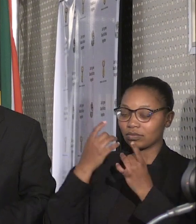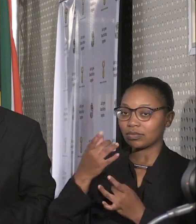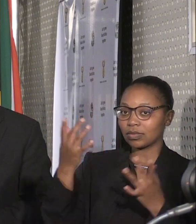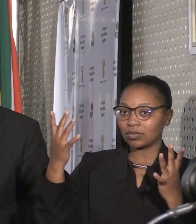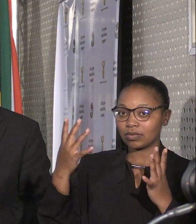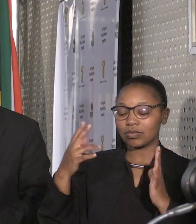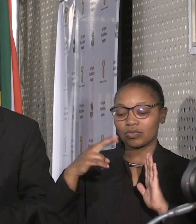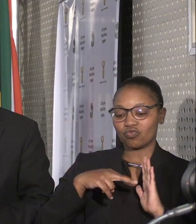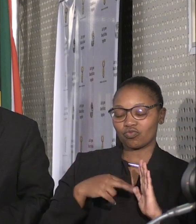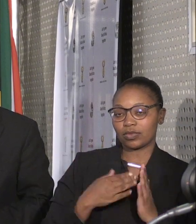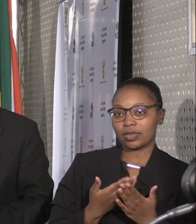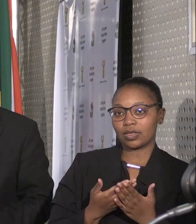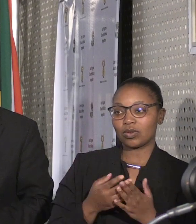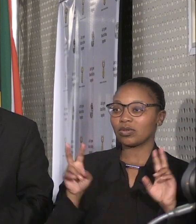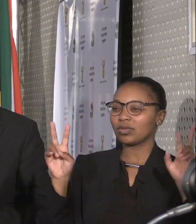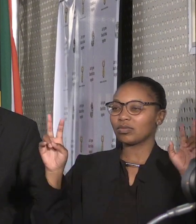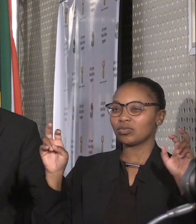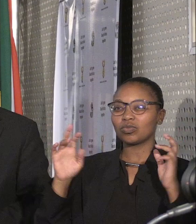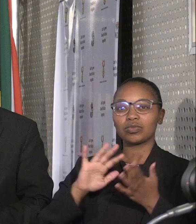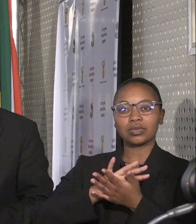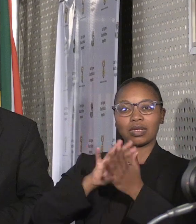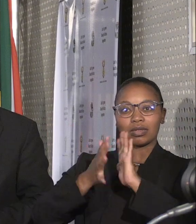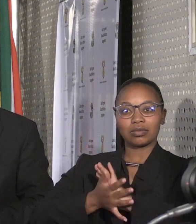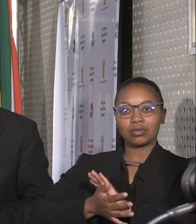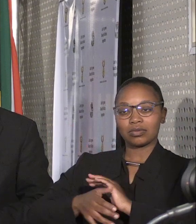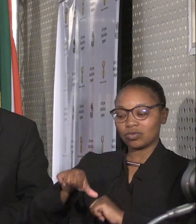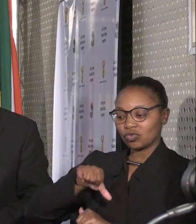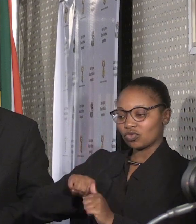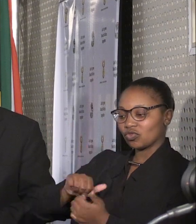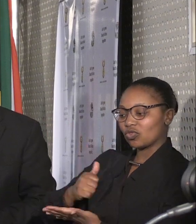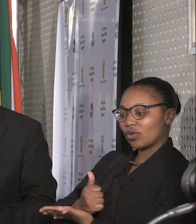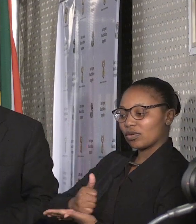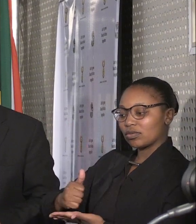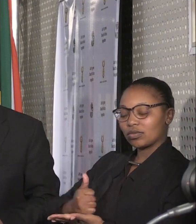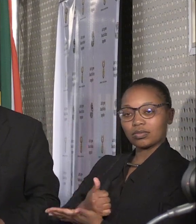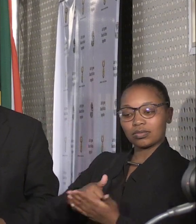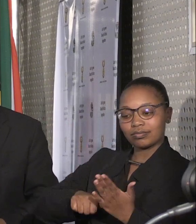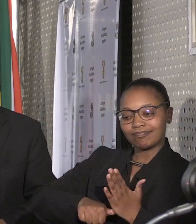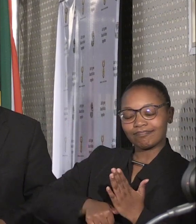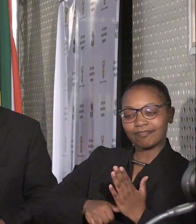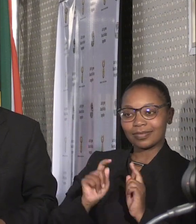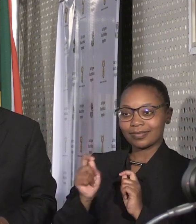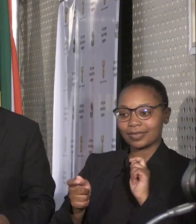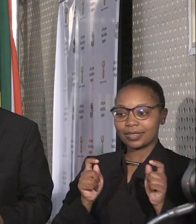the SASSA social grant payment by Postbank.